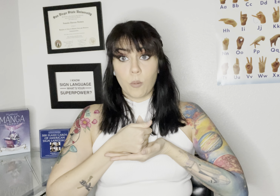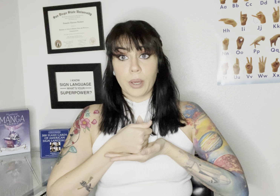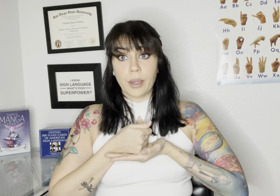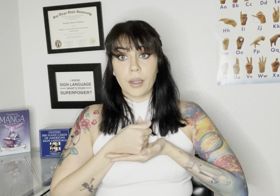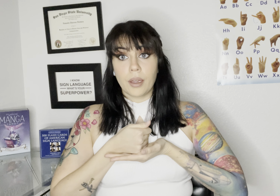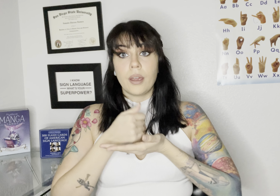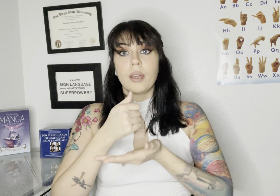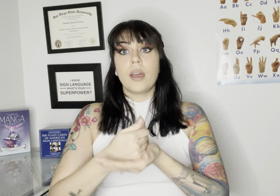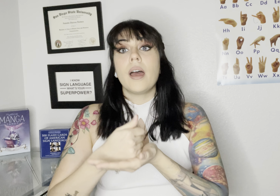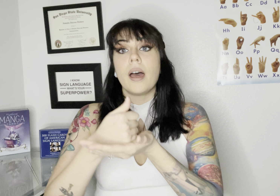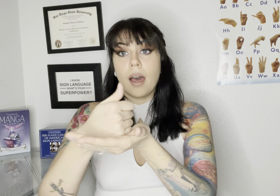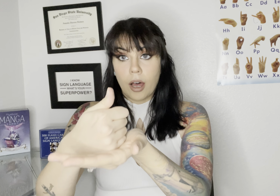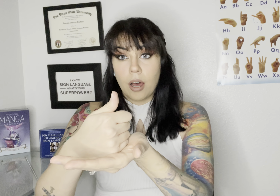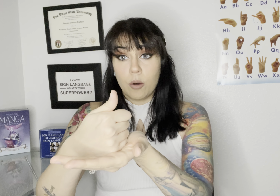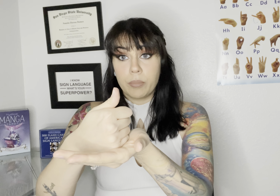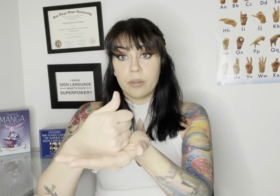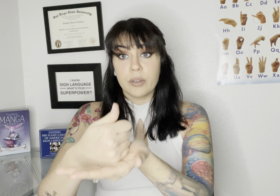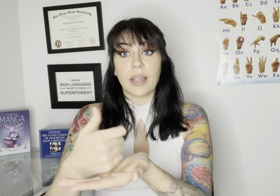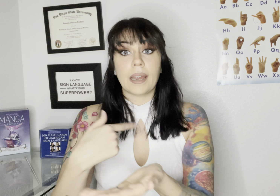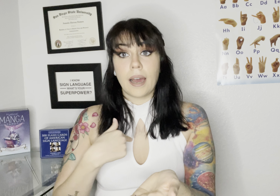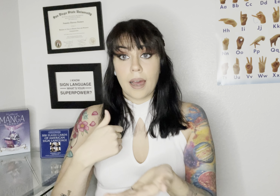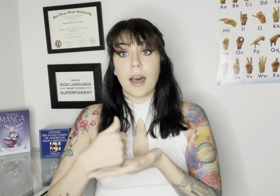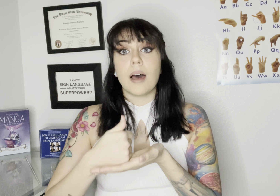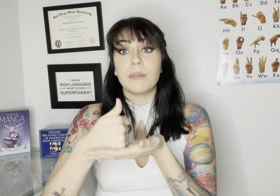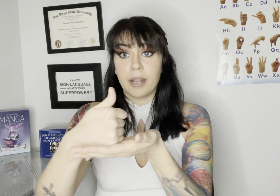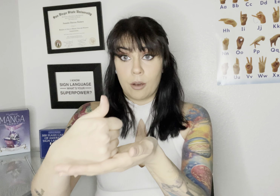me, help you. So like, I'm gonna help you.